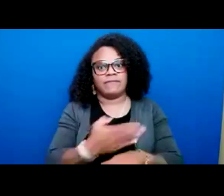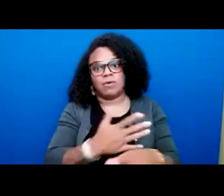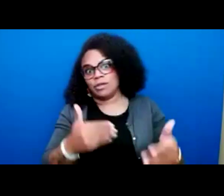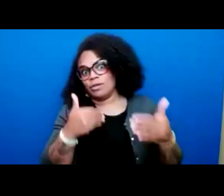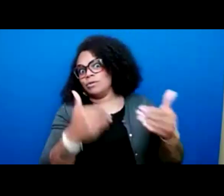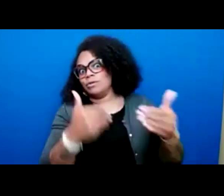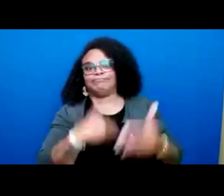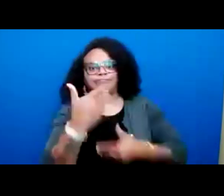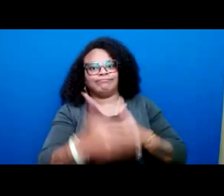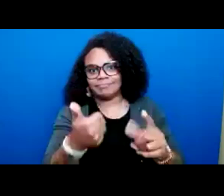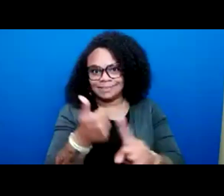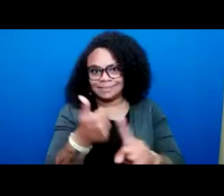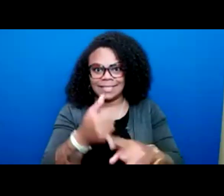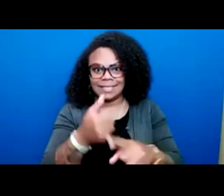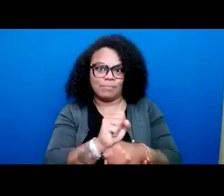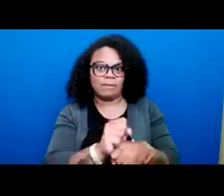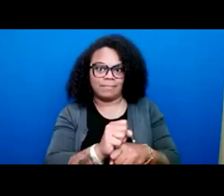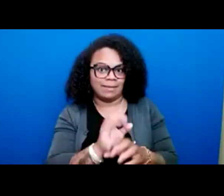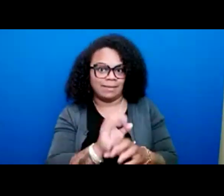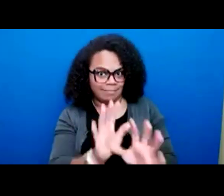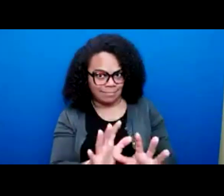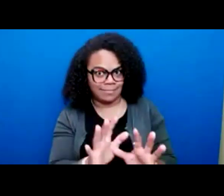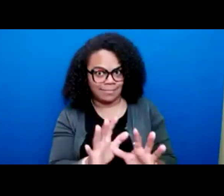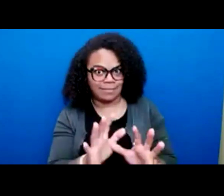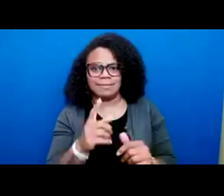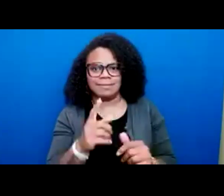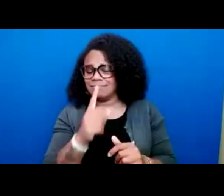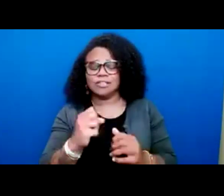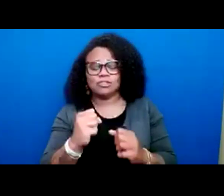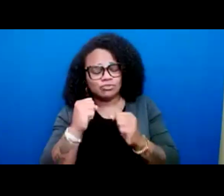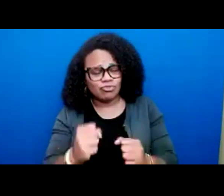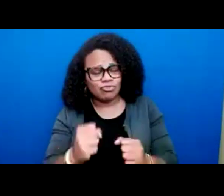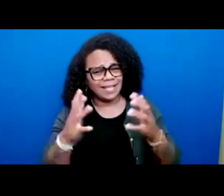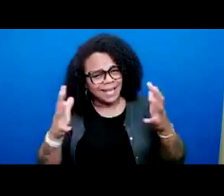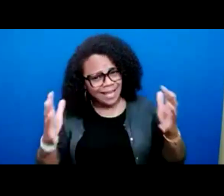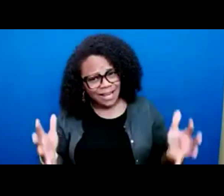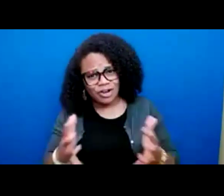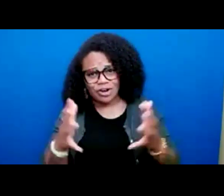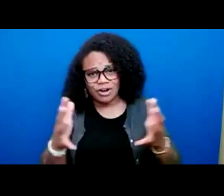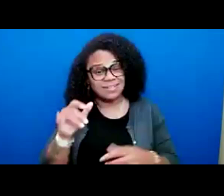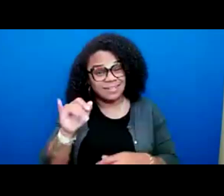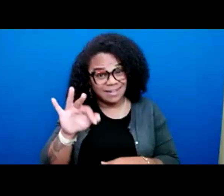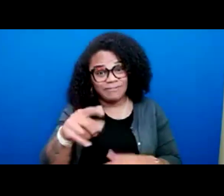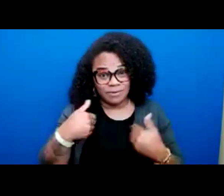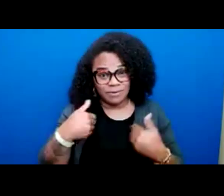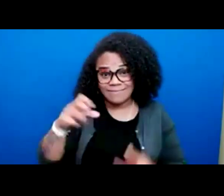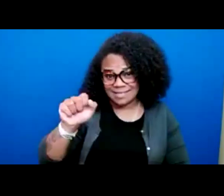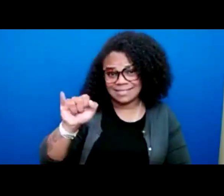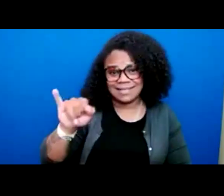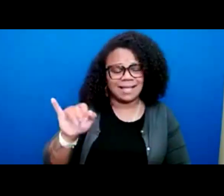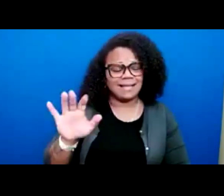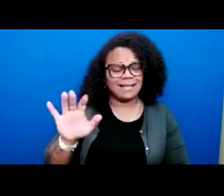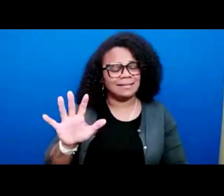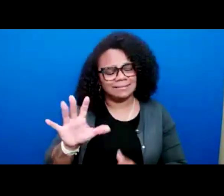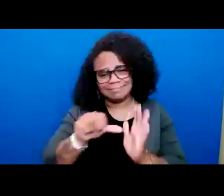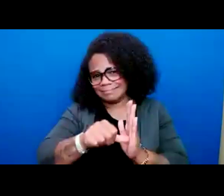idea. I just really, really, really strongly encourage someone receiving SSI to do that as well. Super